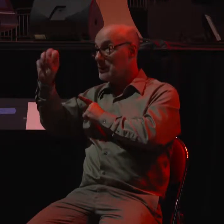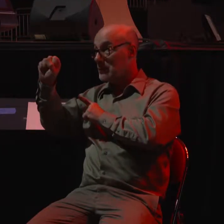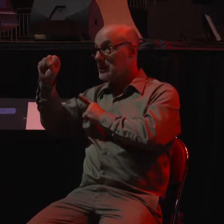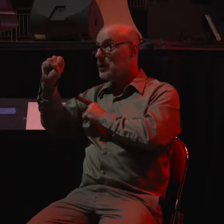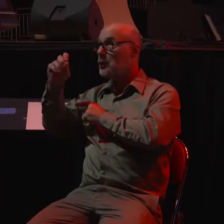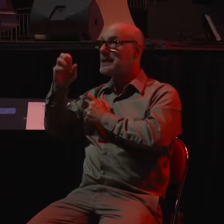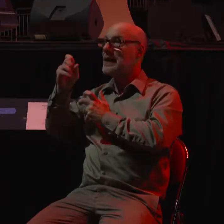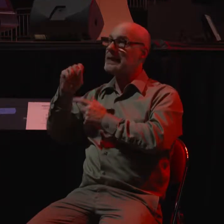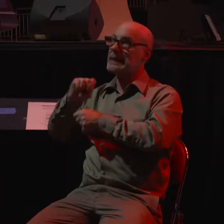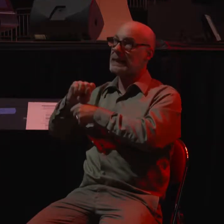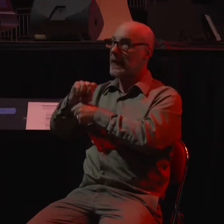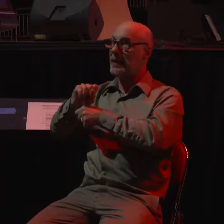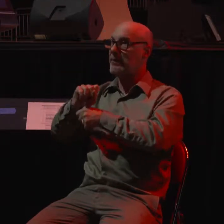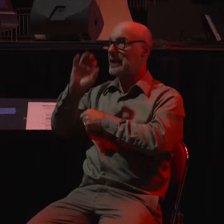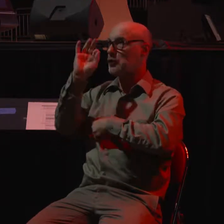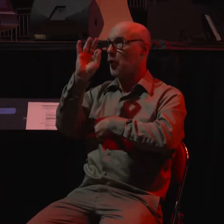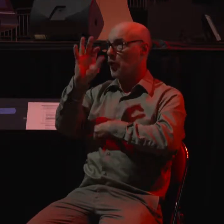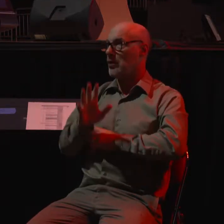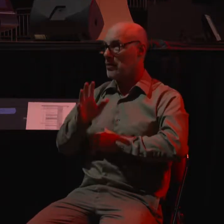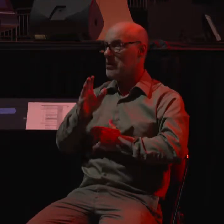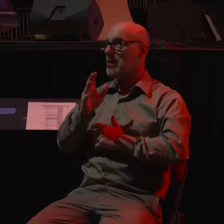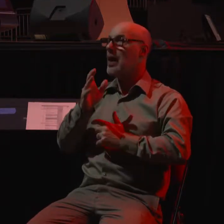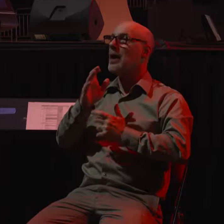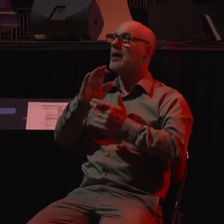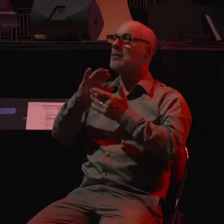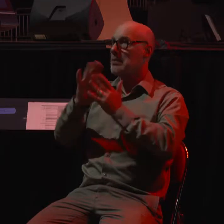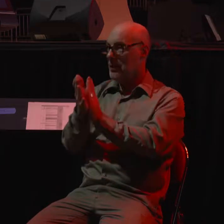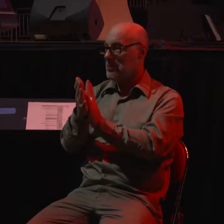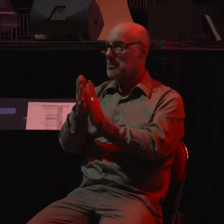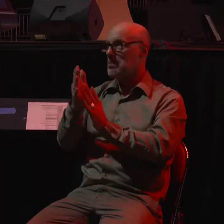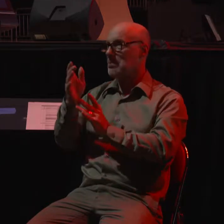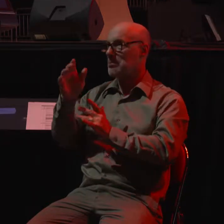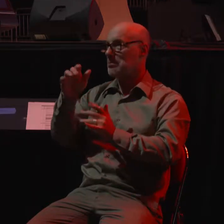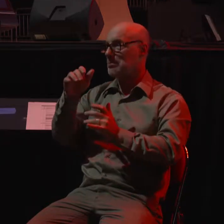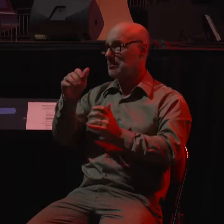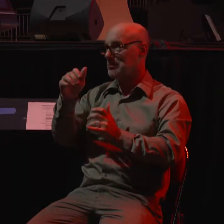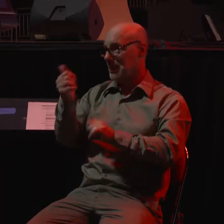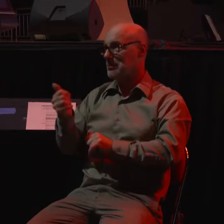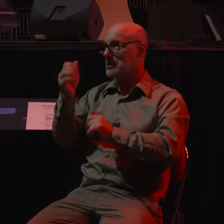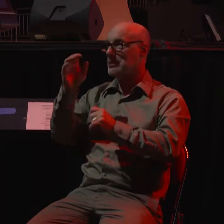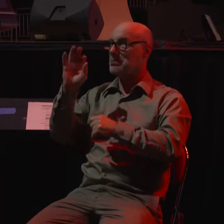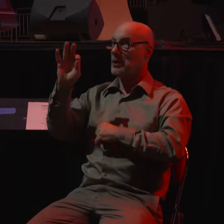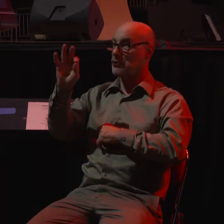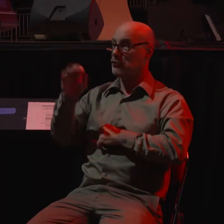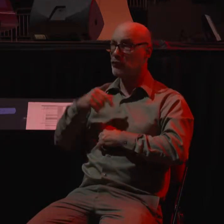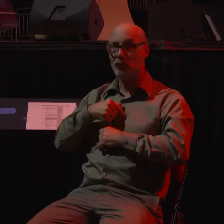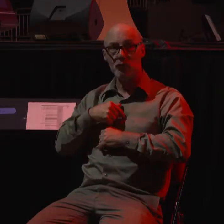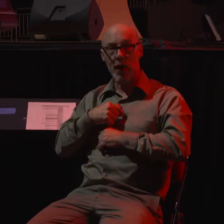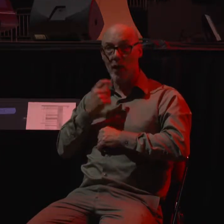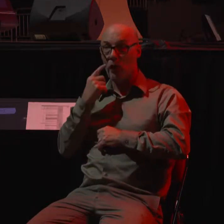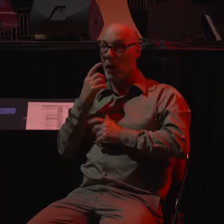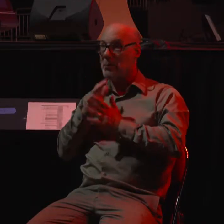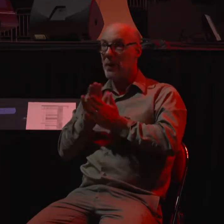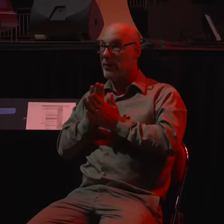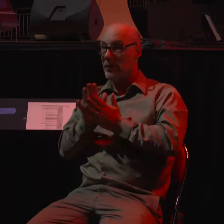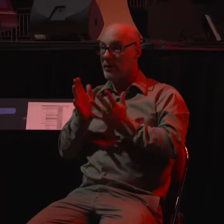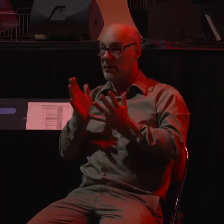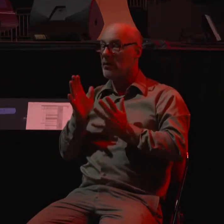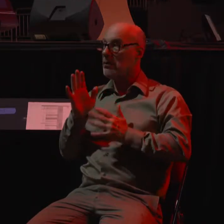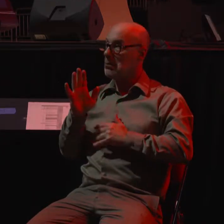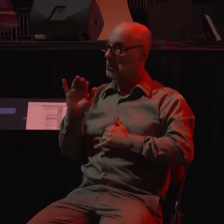exhorter, and eventually went on to become a Baptist minister as well. Yeah. So Amen. So definitely a son of the church.